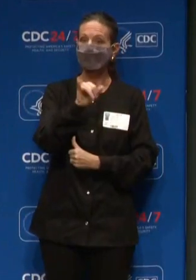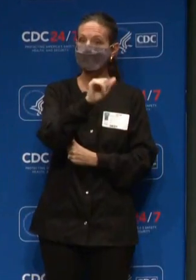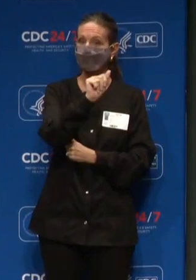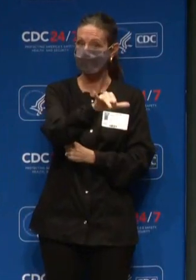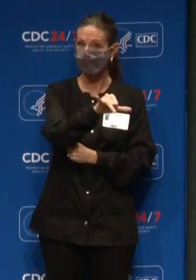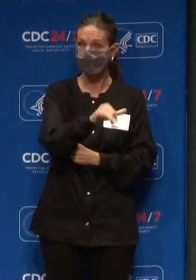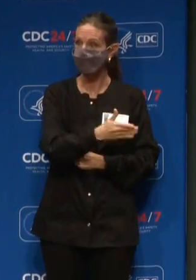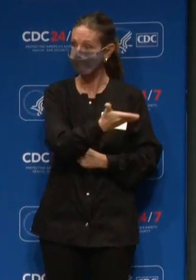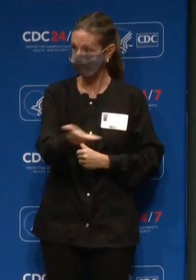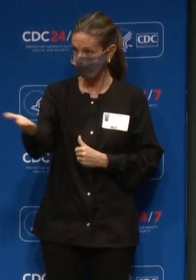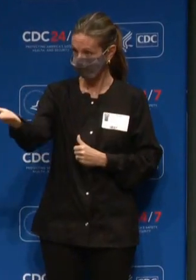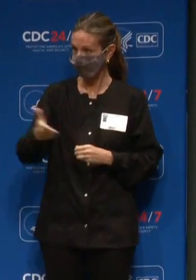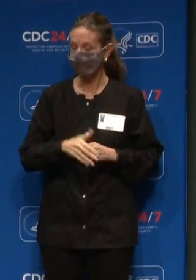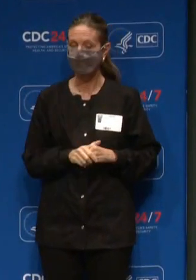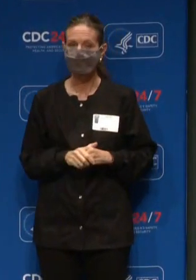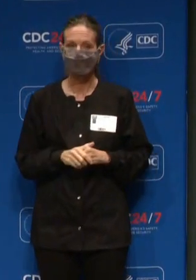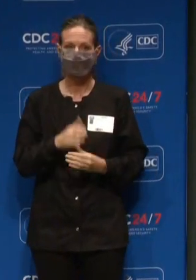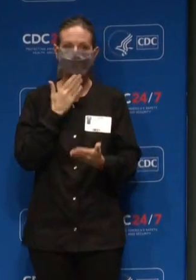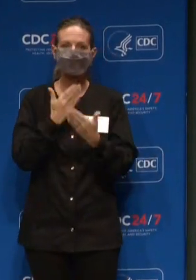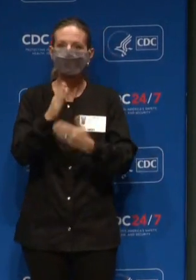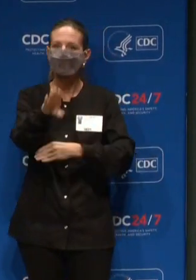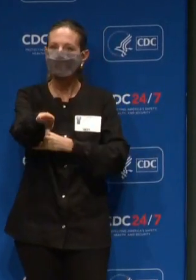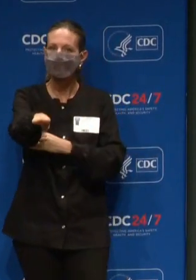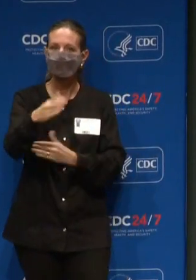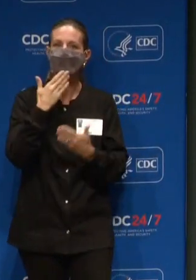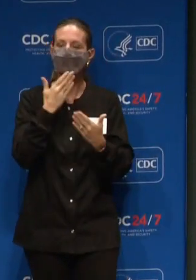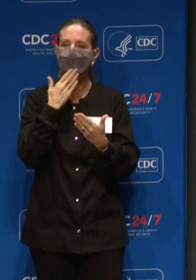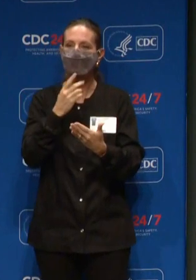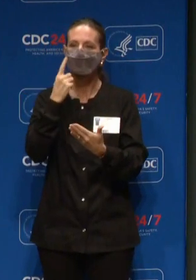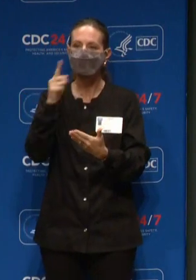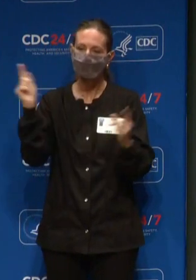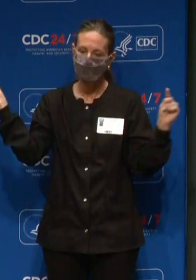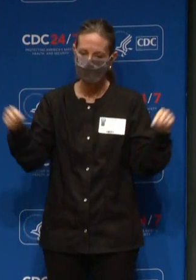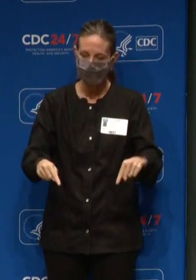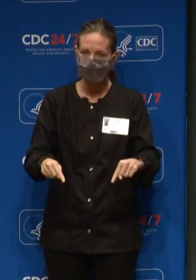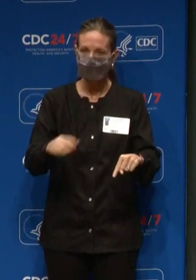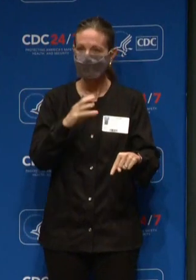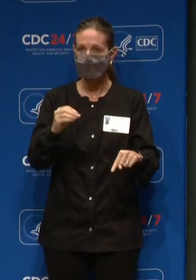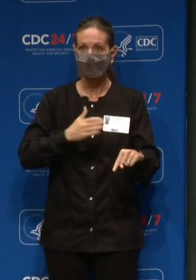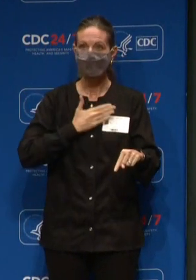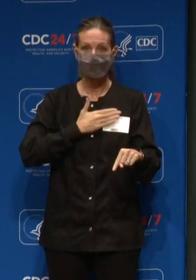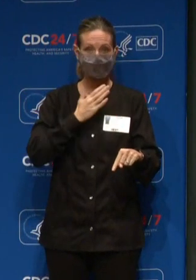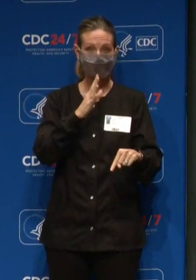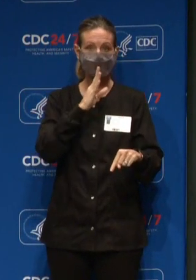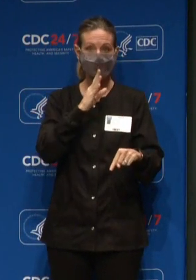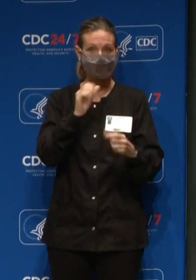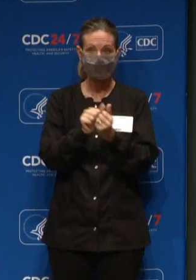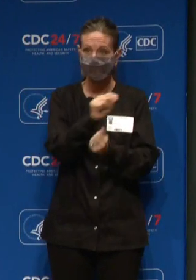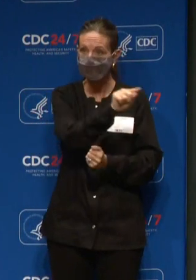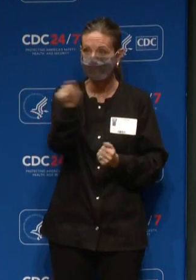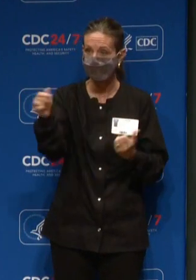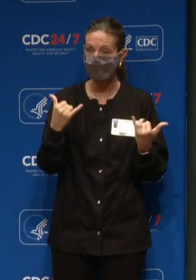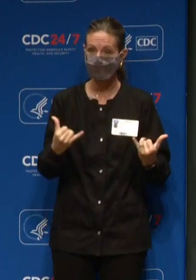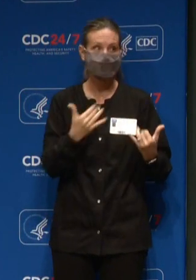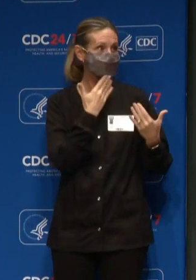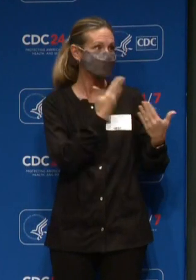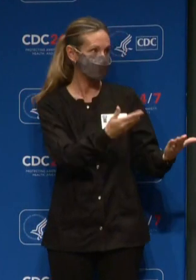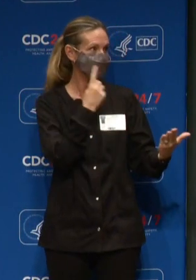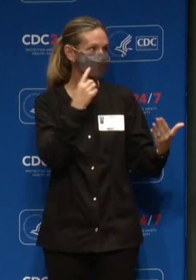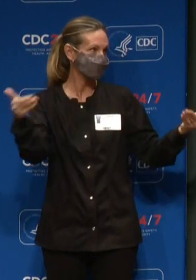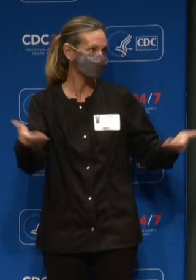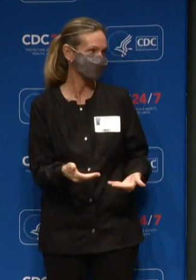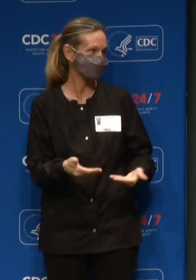Well, good afternoon, everybody. Thank you for being here. It's fabulous to be able to speak to you today. And thank you for that introduction, Dr. Redfield.